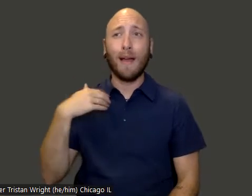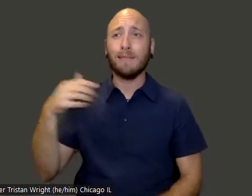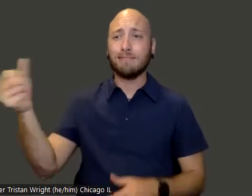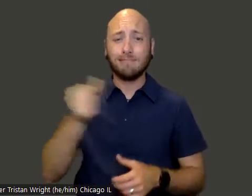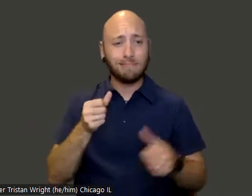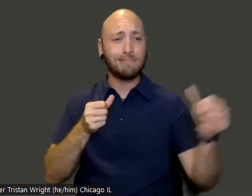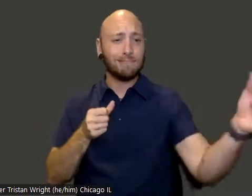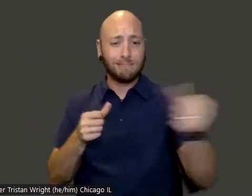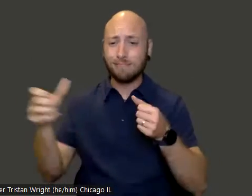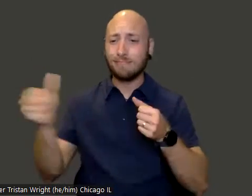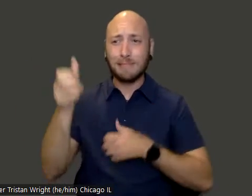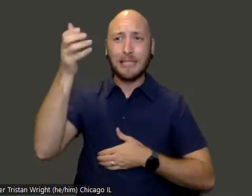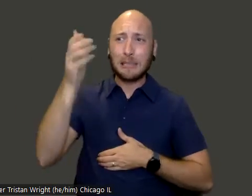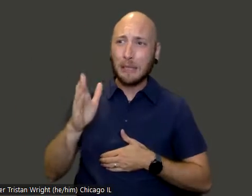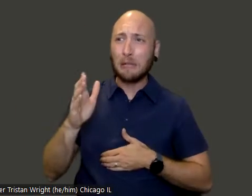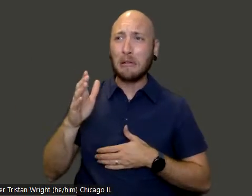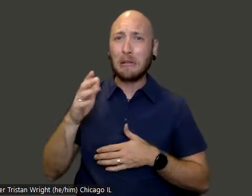all kinds of stuff.